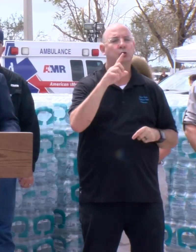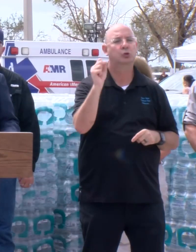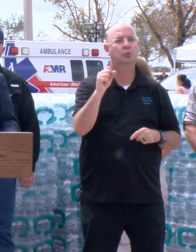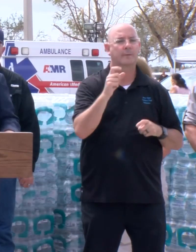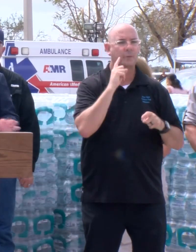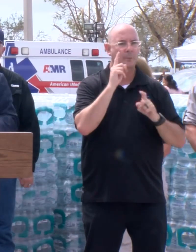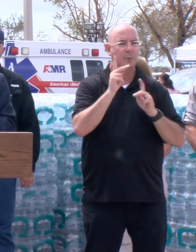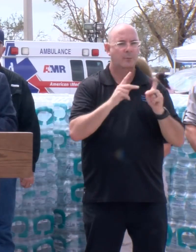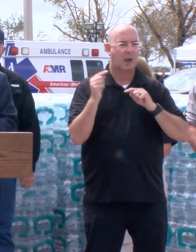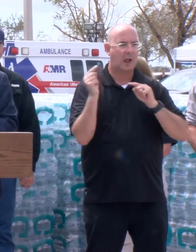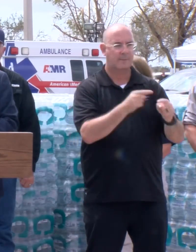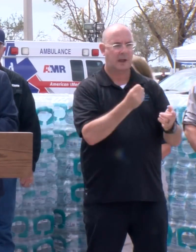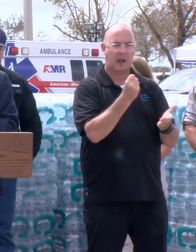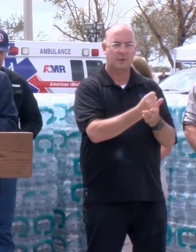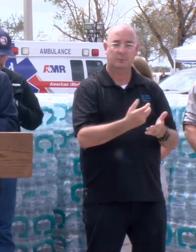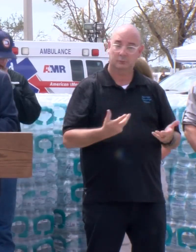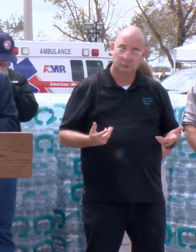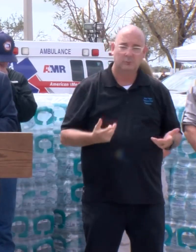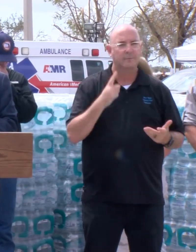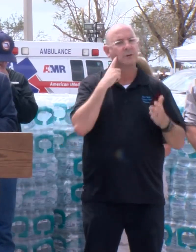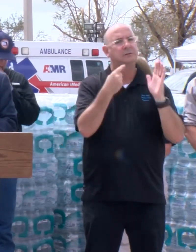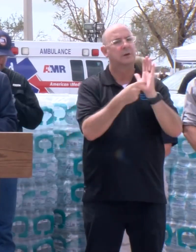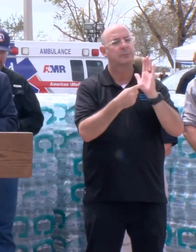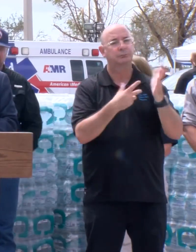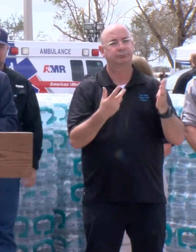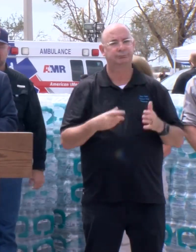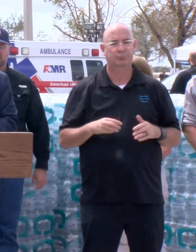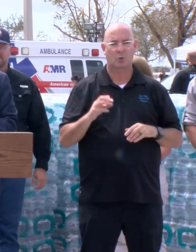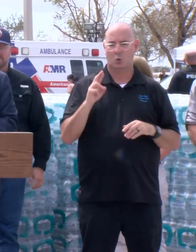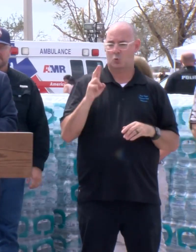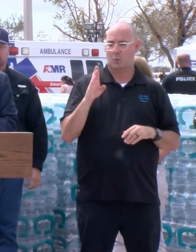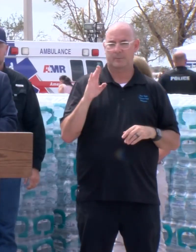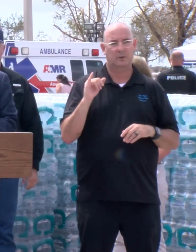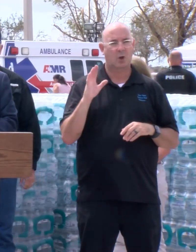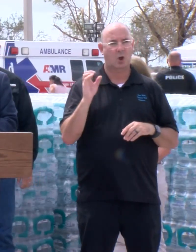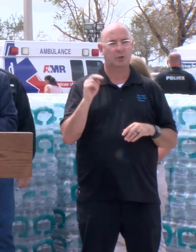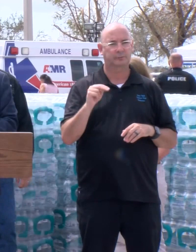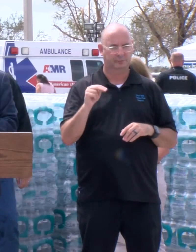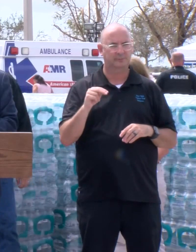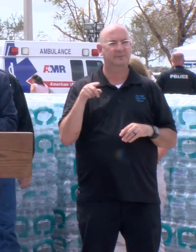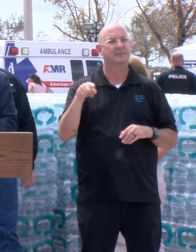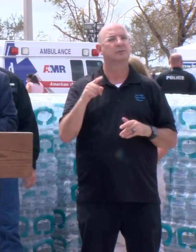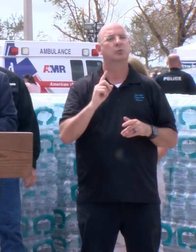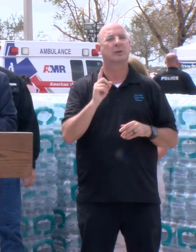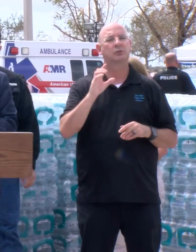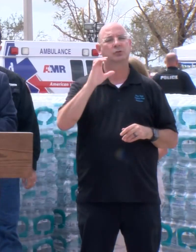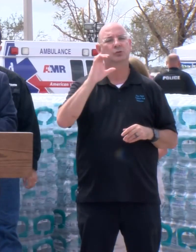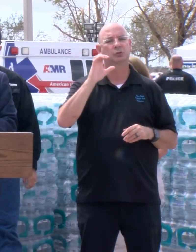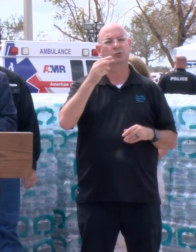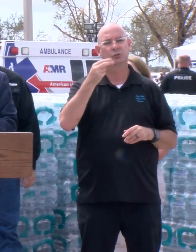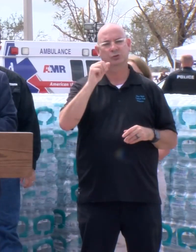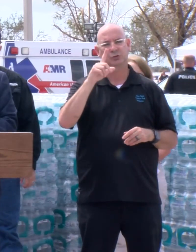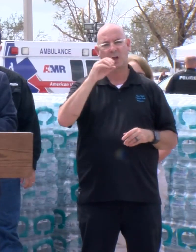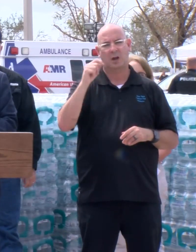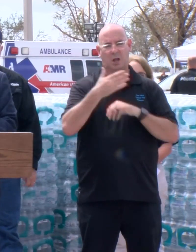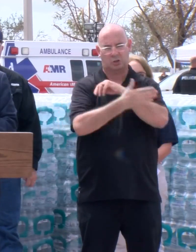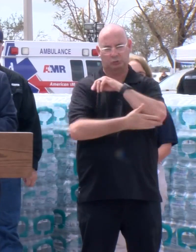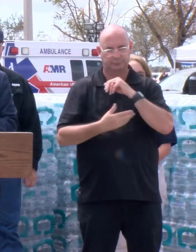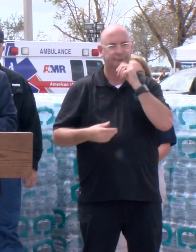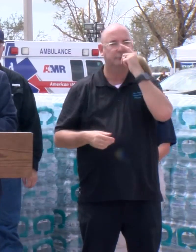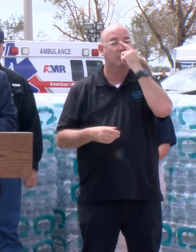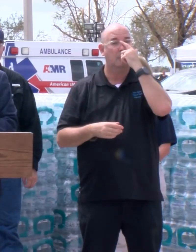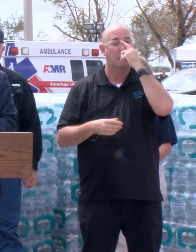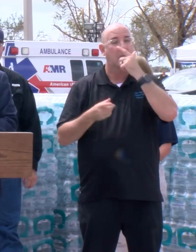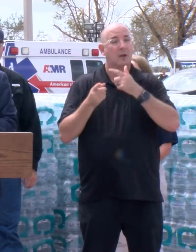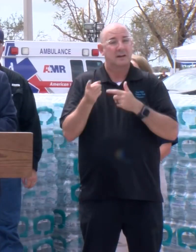citizens in need. So for example, Rubicon was in Charlotte County. They've been in Charlotte County. They helped a fellow from the American Legion.